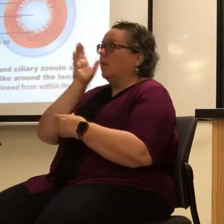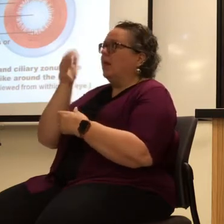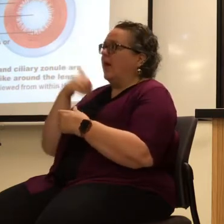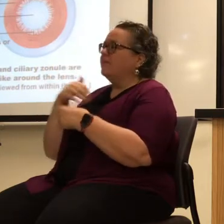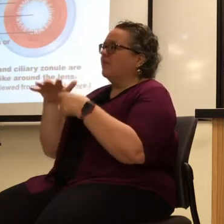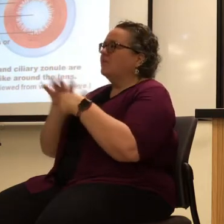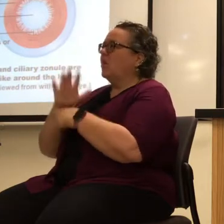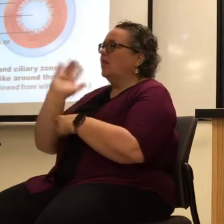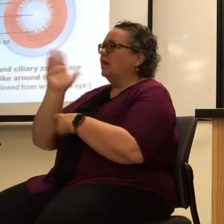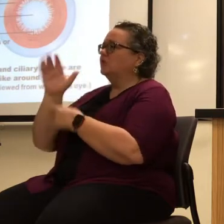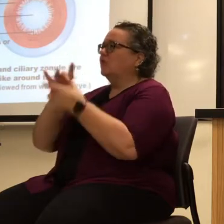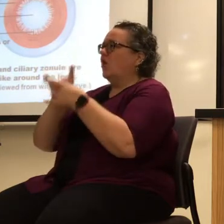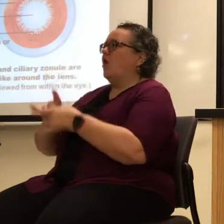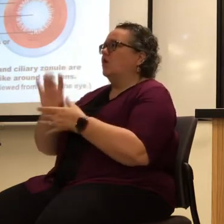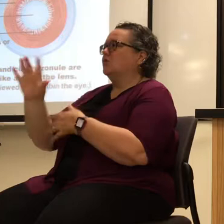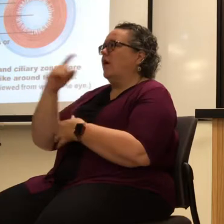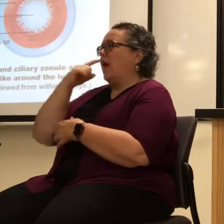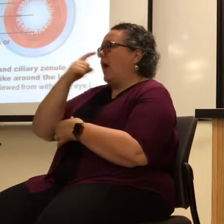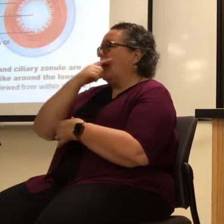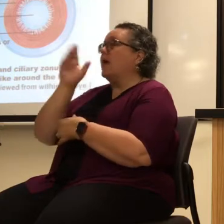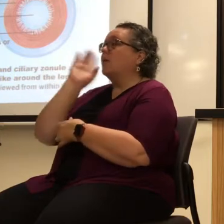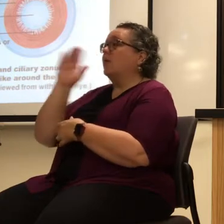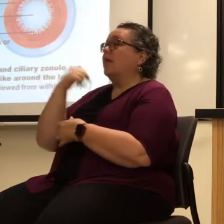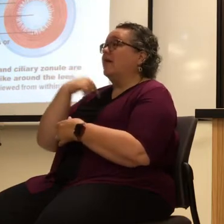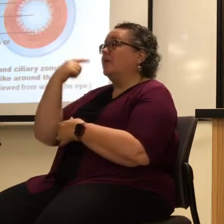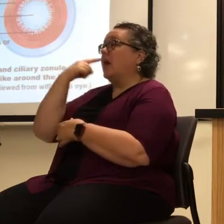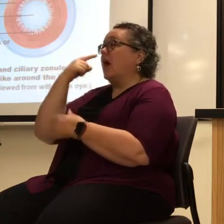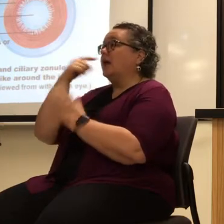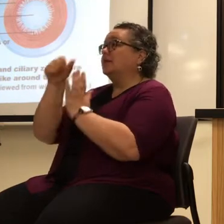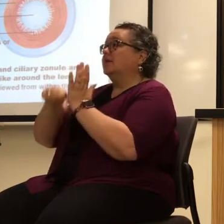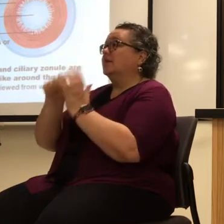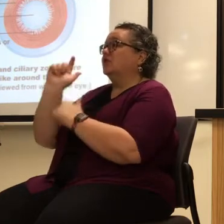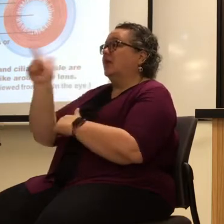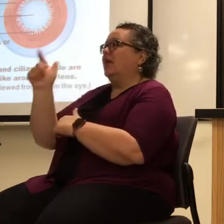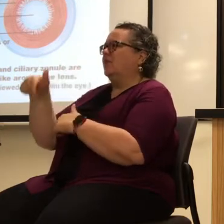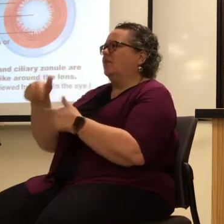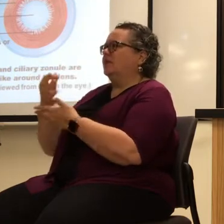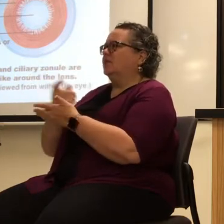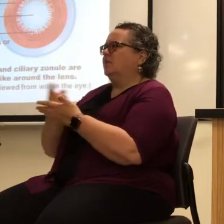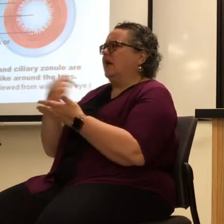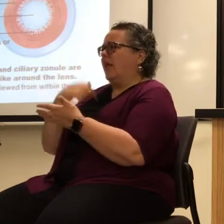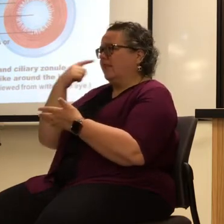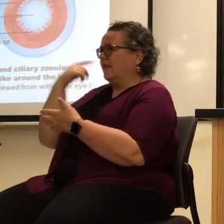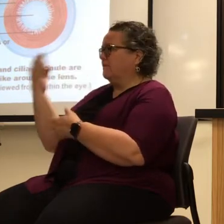next time, and you'll do an eyeball dissection later this week. I think I have it scheduled for Friday.